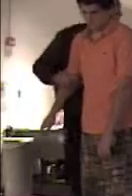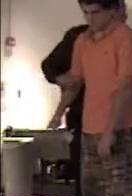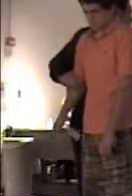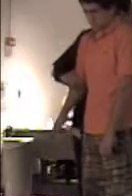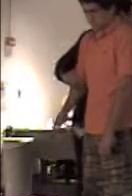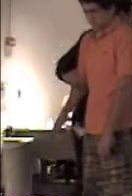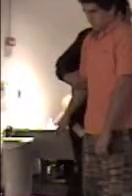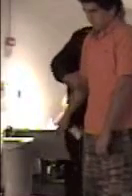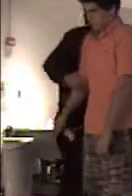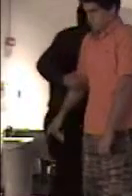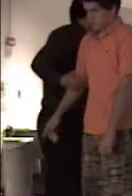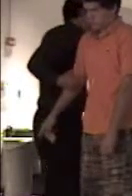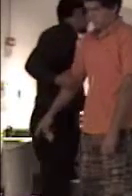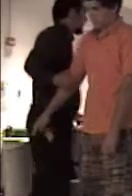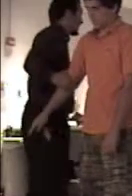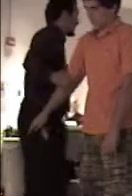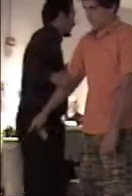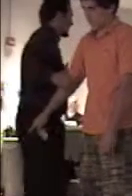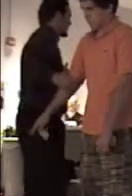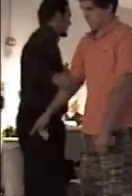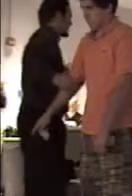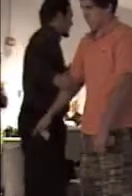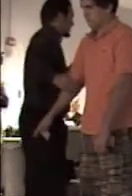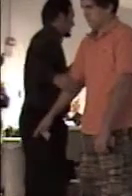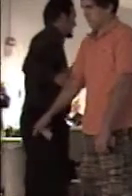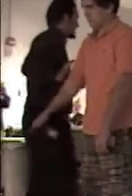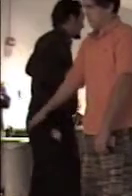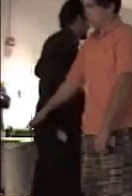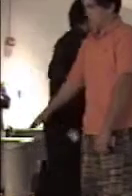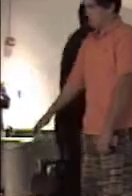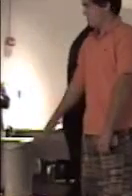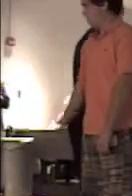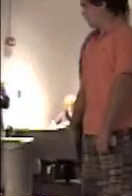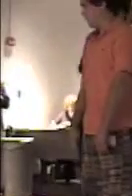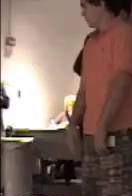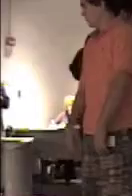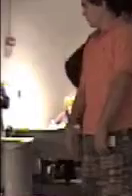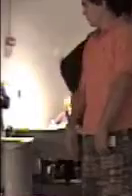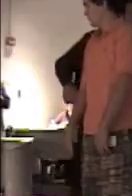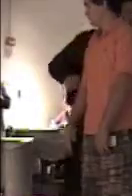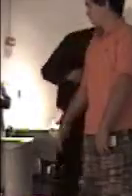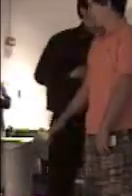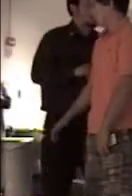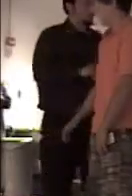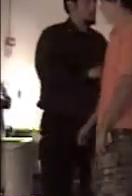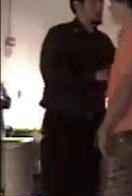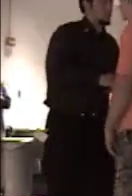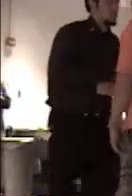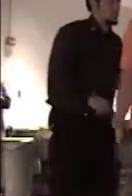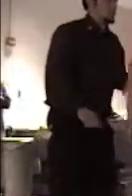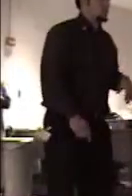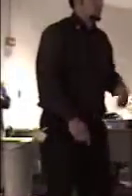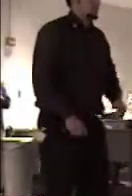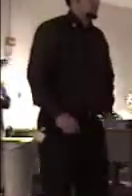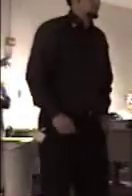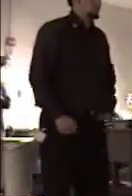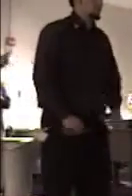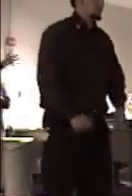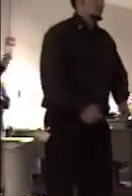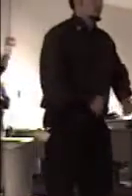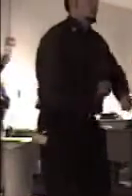Because that's how you're fine. You're fine if you're back there. Does that make sense? Yeah. Now in karate, this is what they tell you to